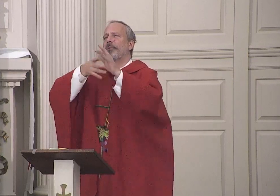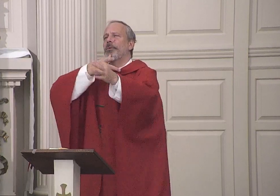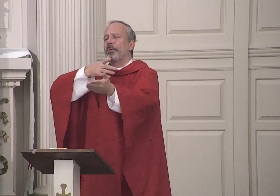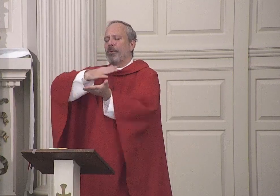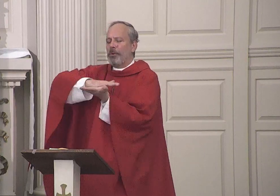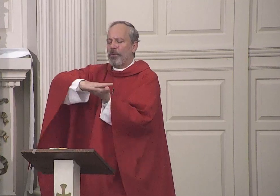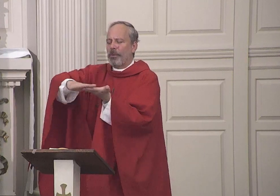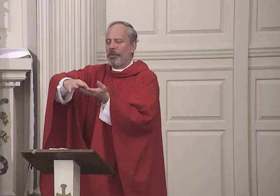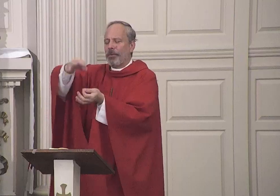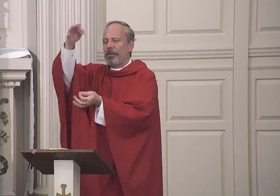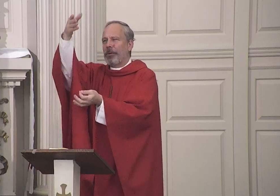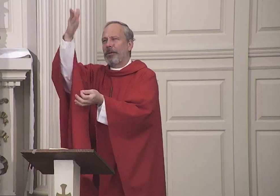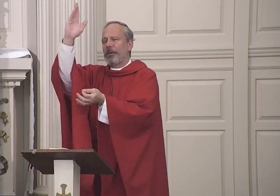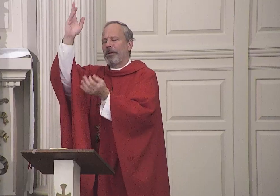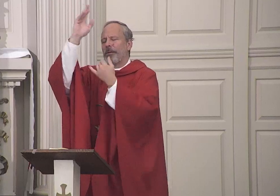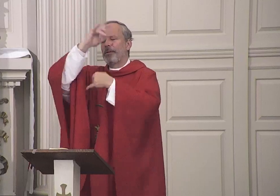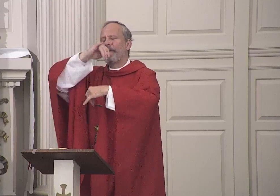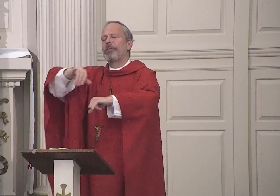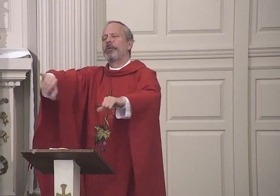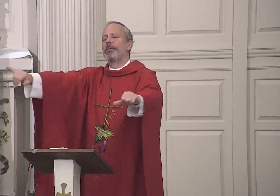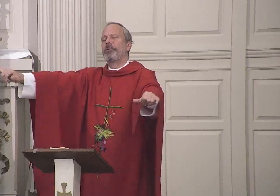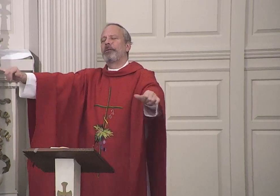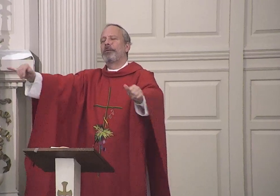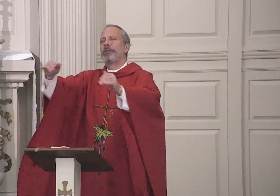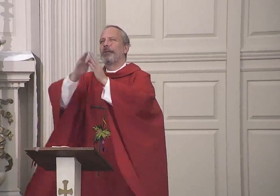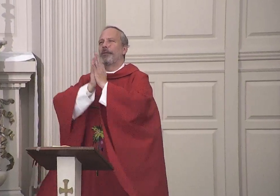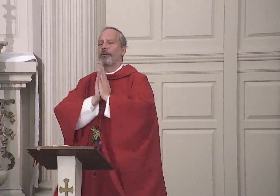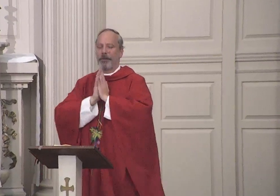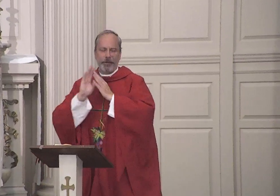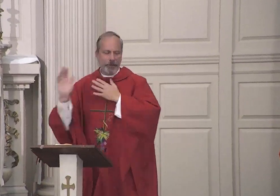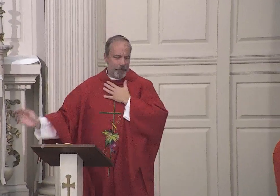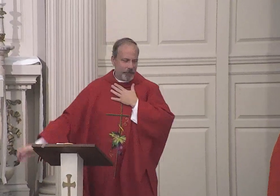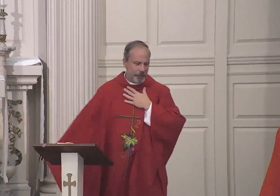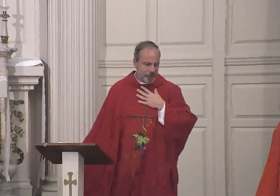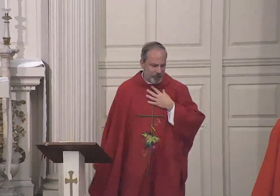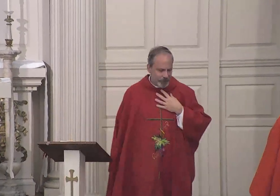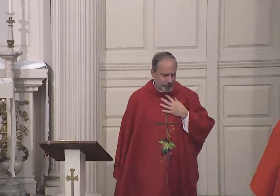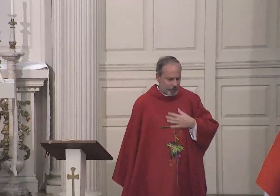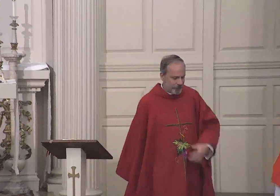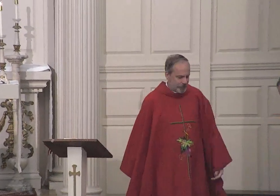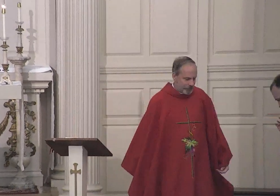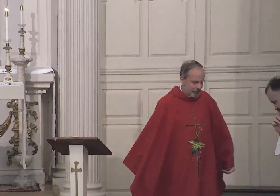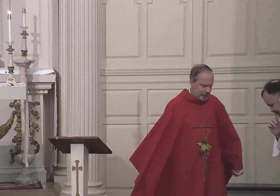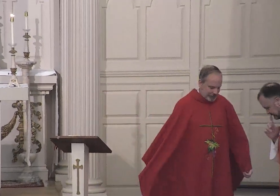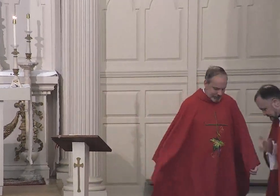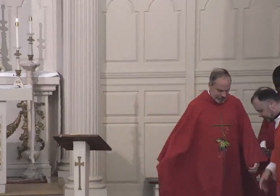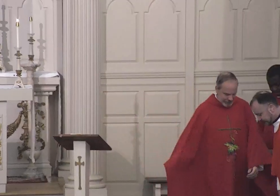Spirit, one God, forever and ever. Amen.